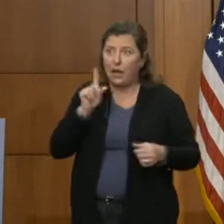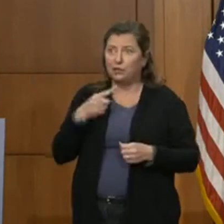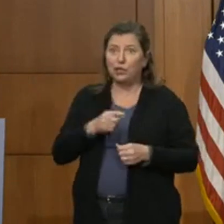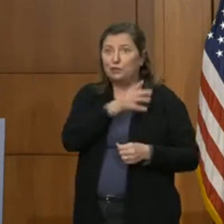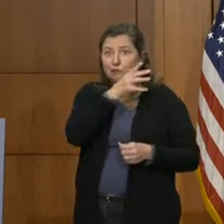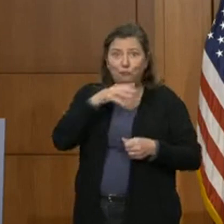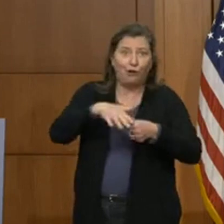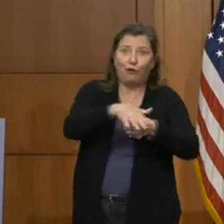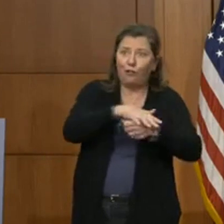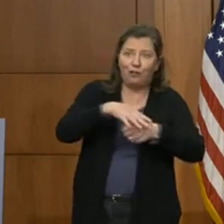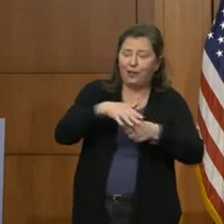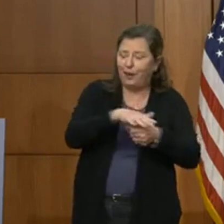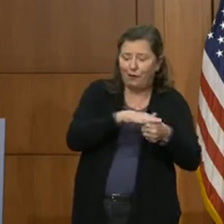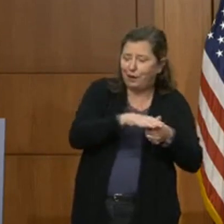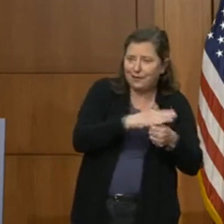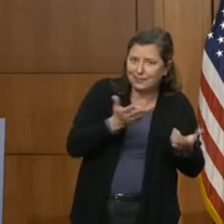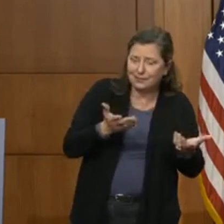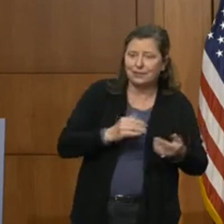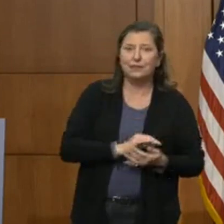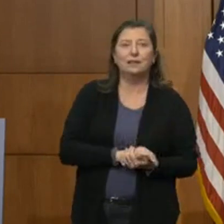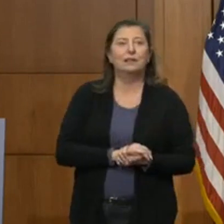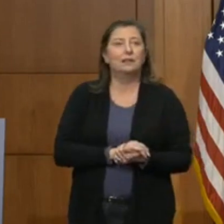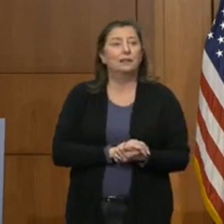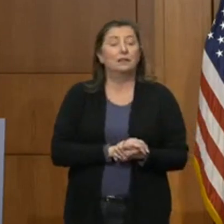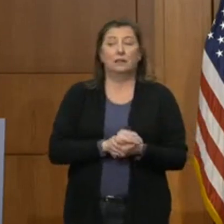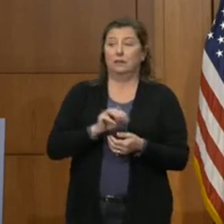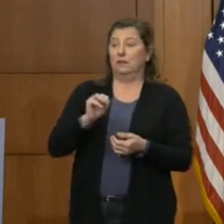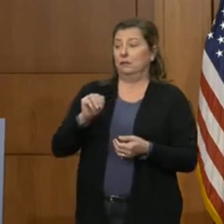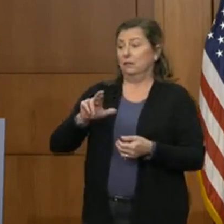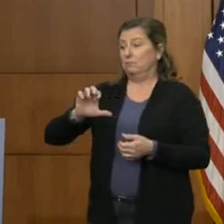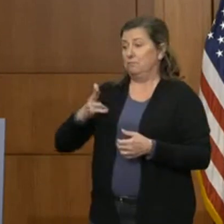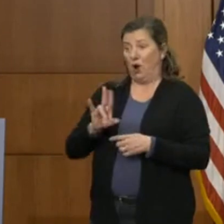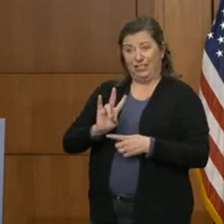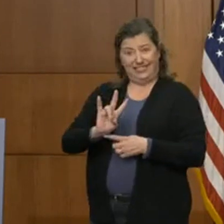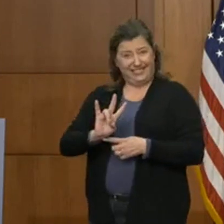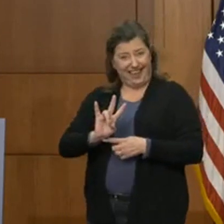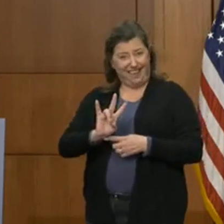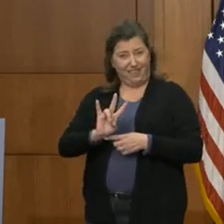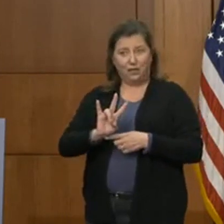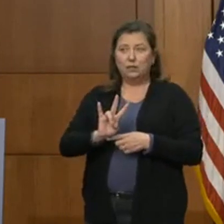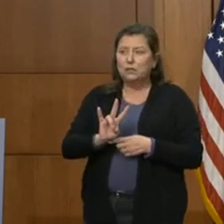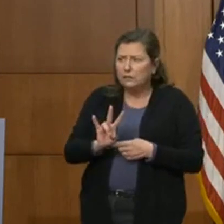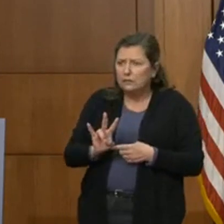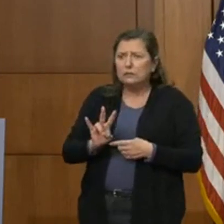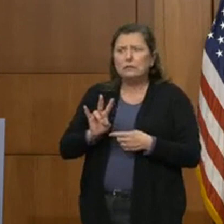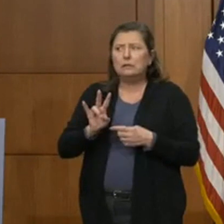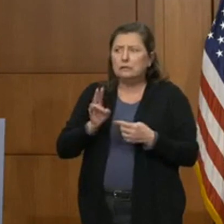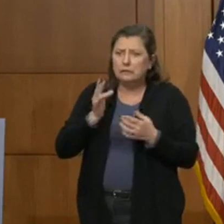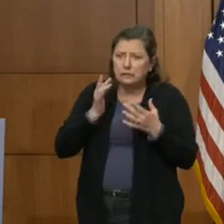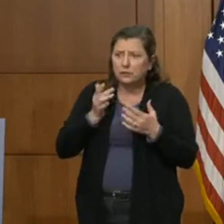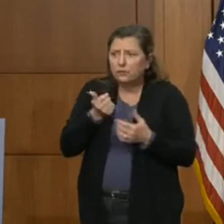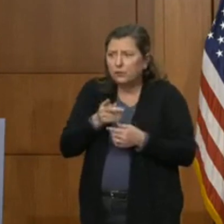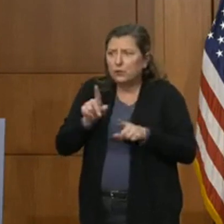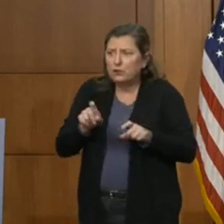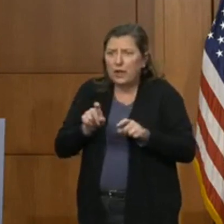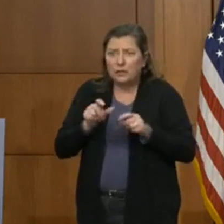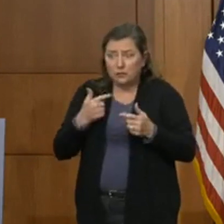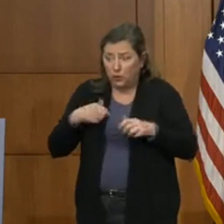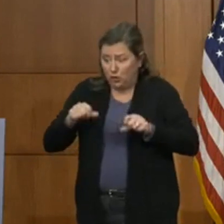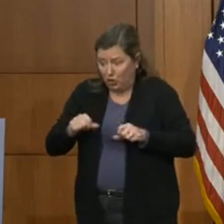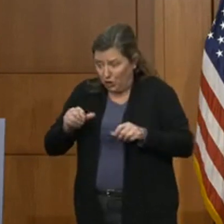rural areas. Again, on March the 7th, we were sending what few tests we were able to do to